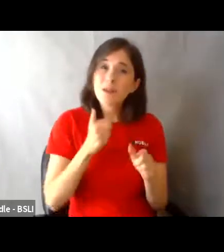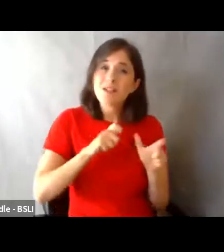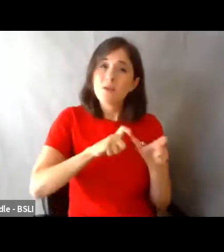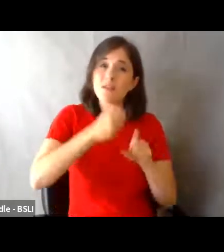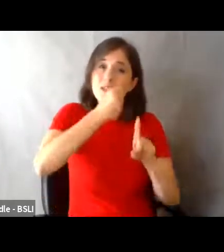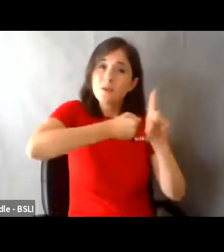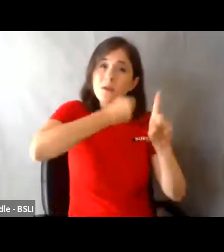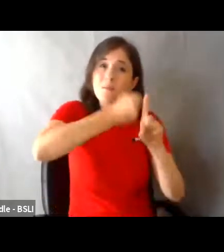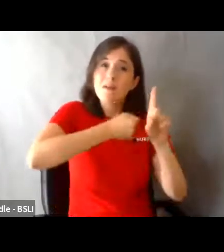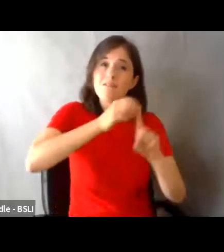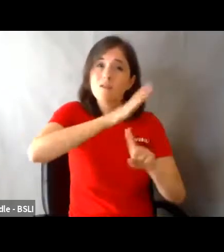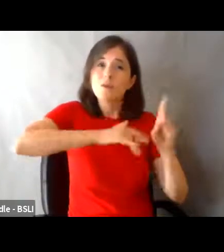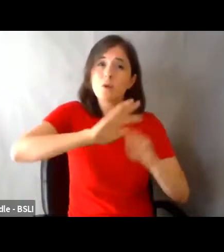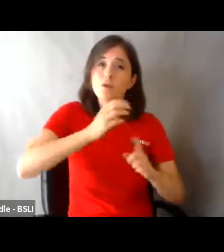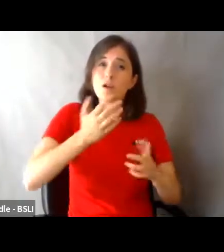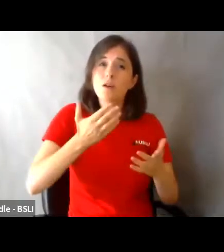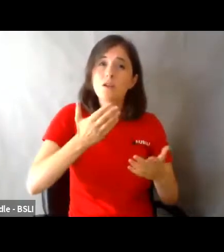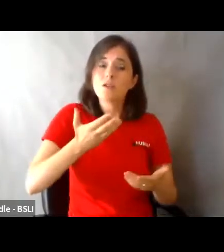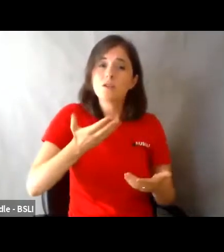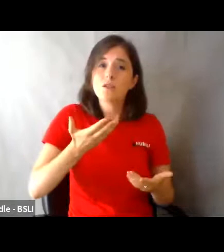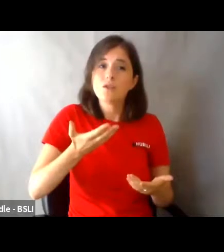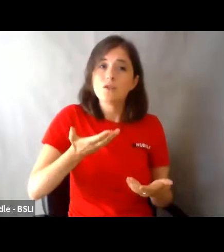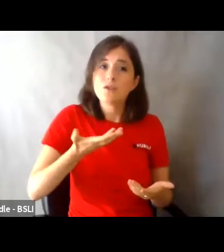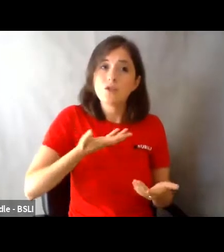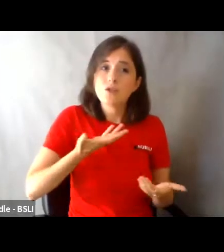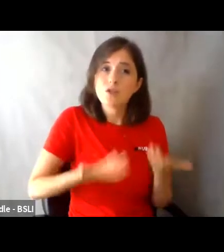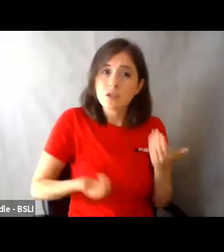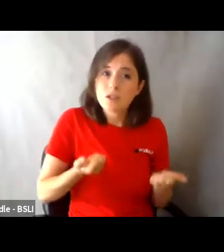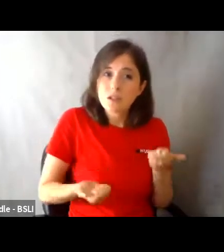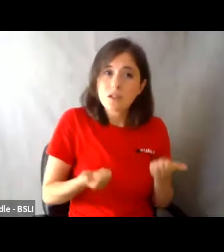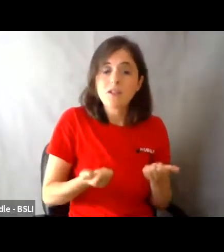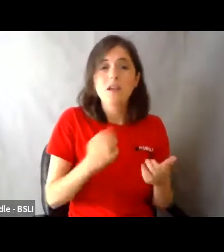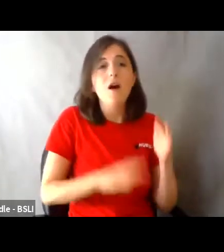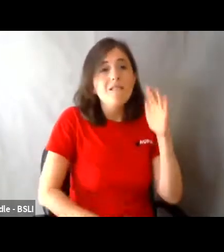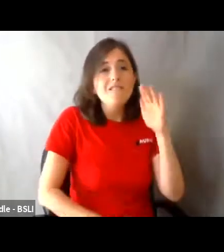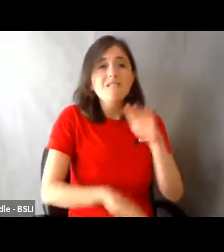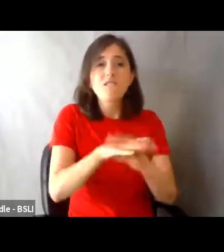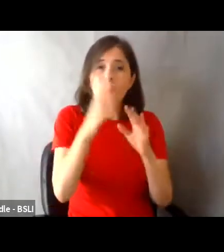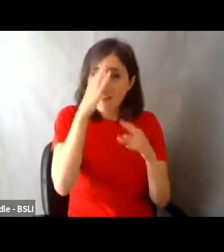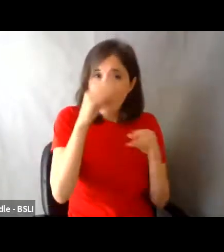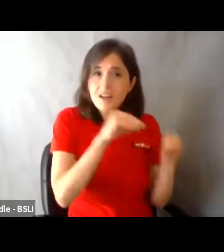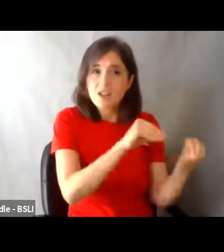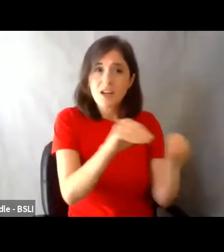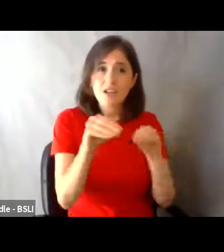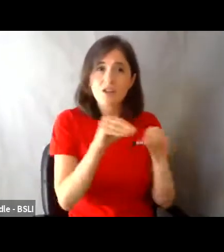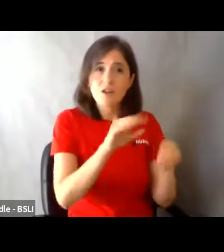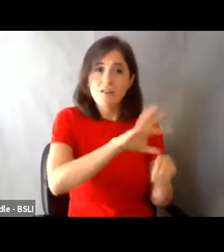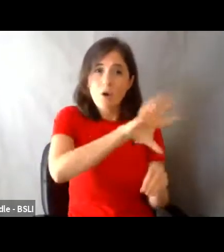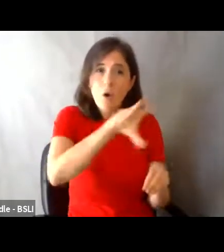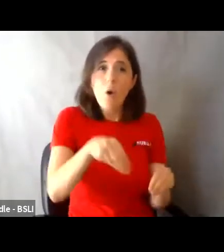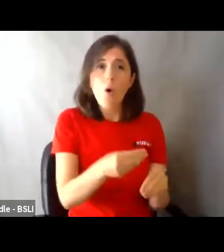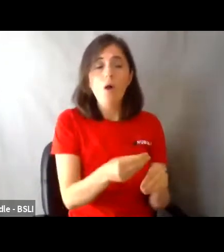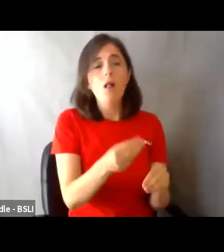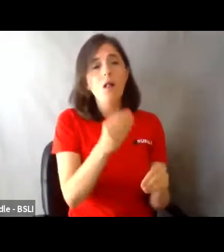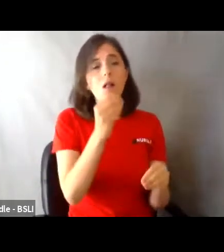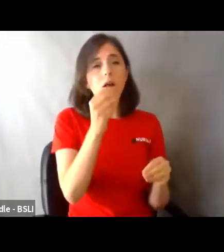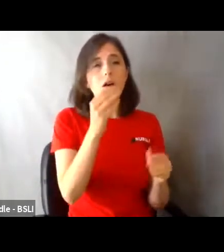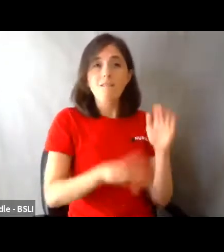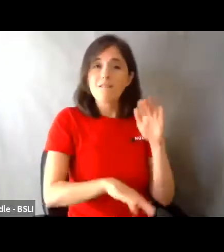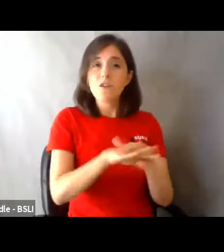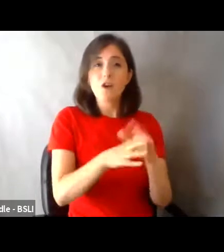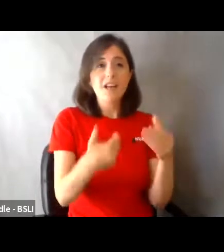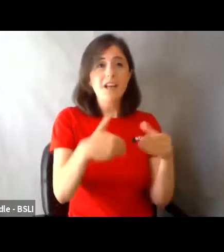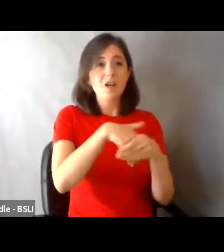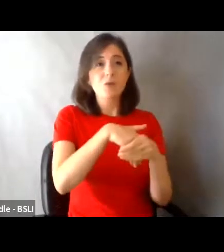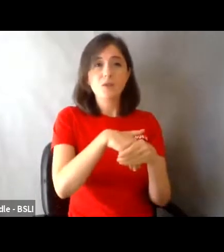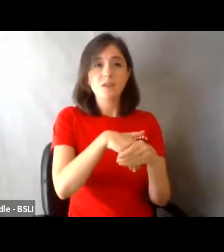justice, have that full access to education for all, a fully inclusive education system, a fair